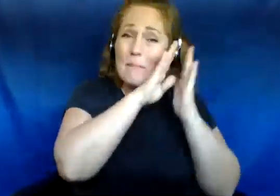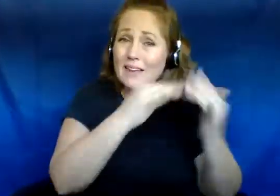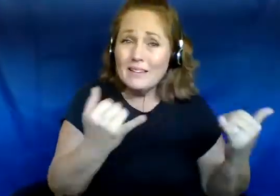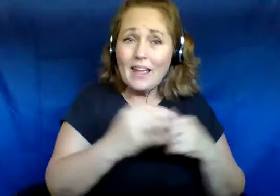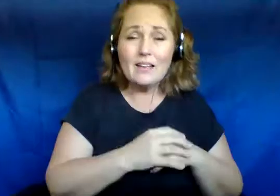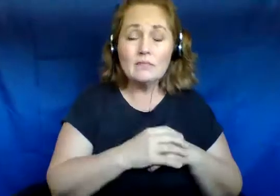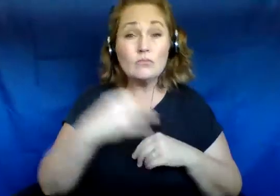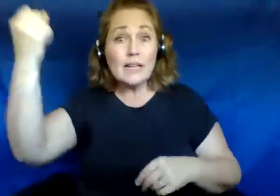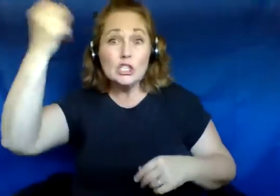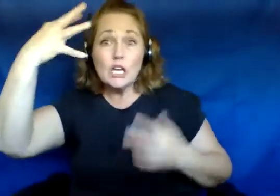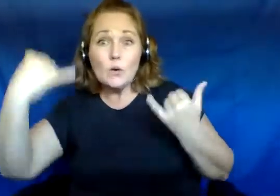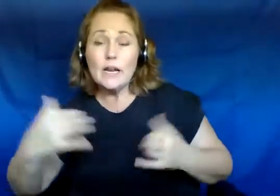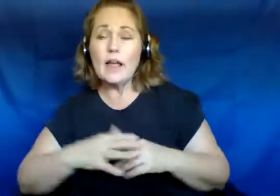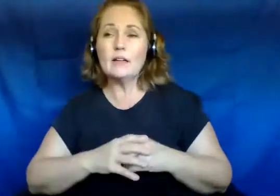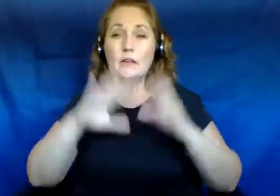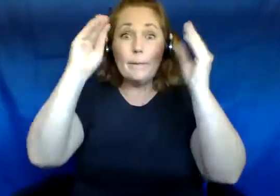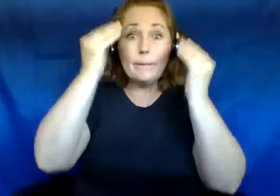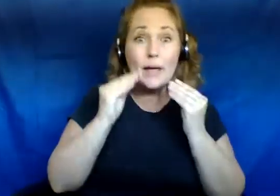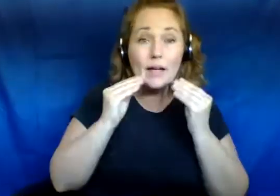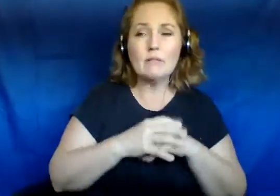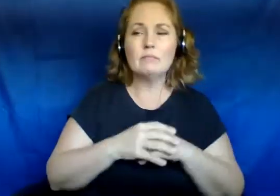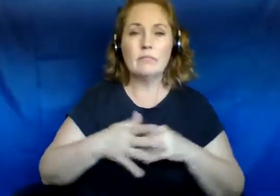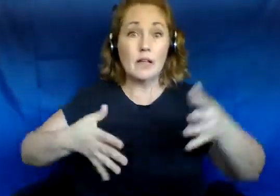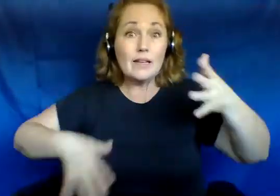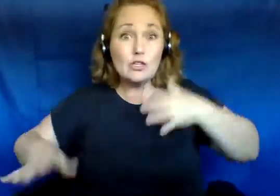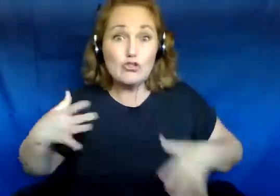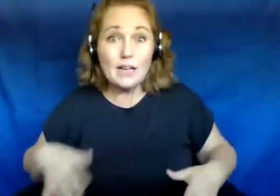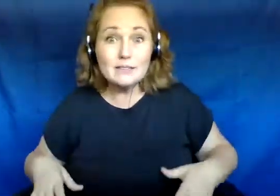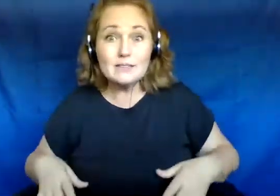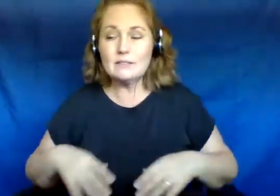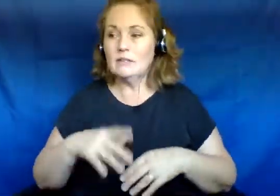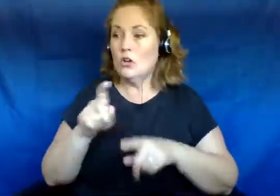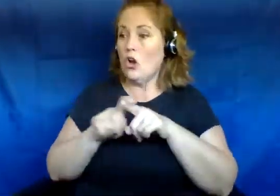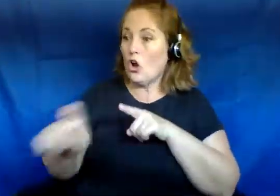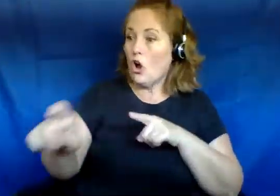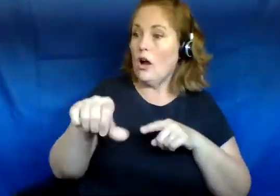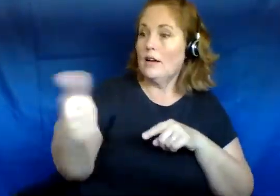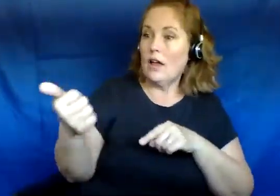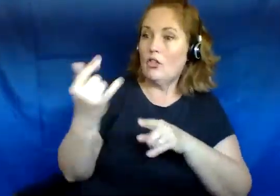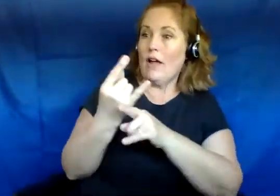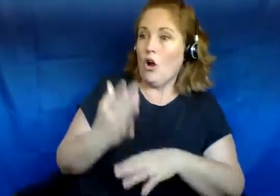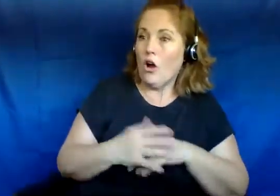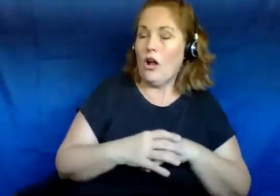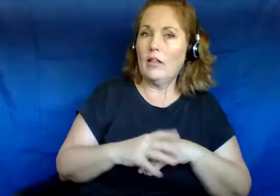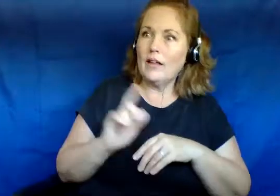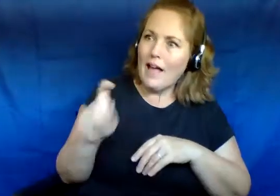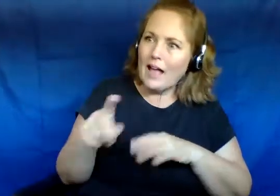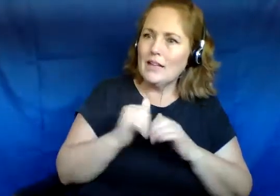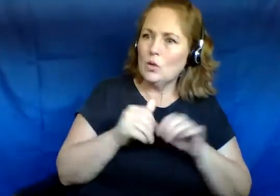a shower, put on makeup, get dressed, call another alcoholic,